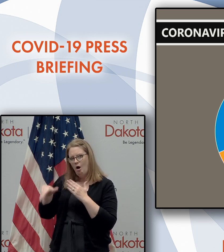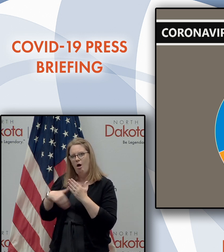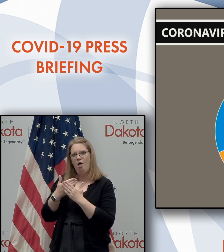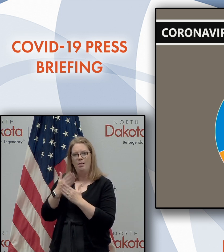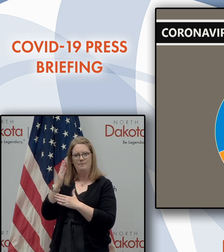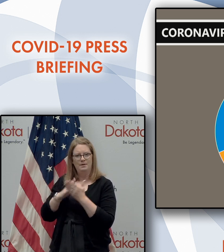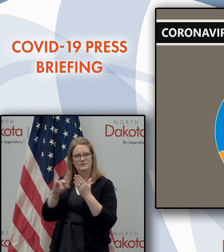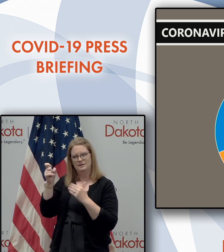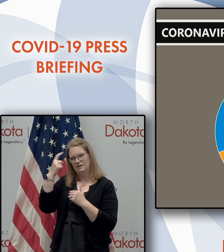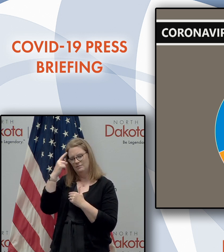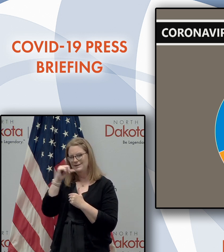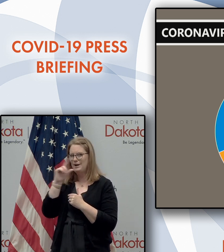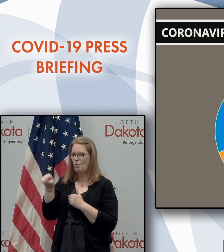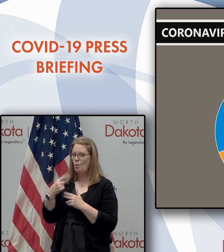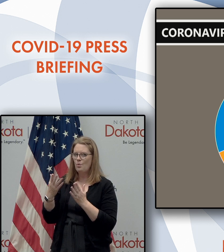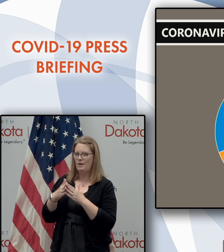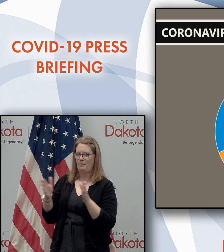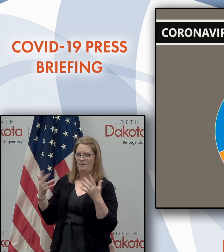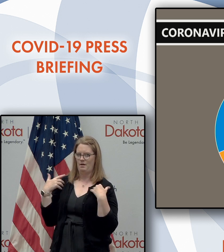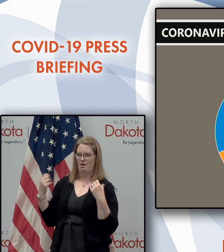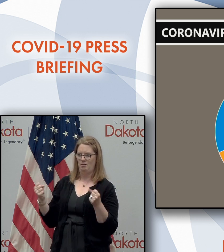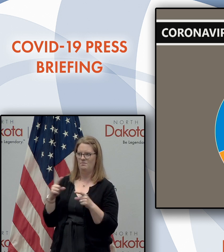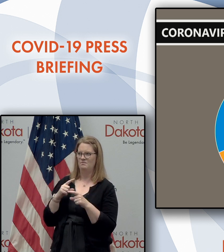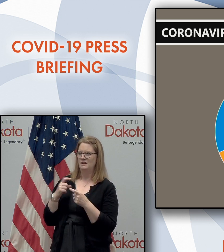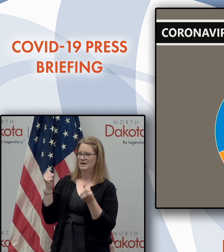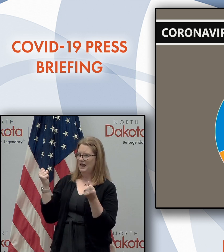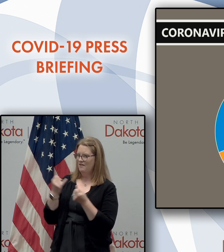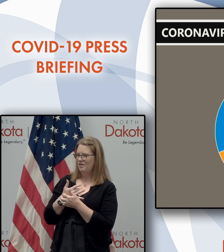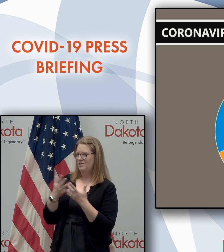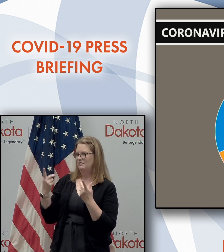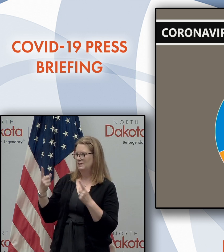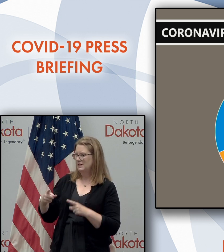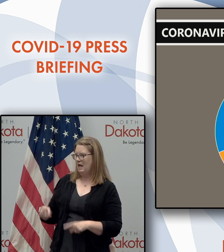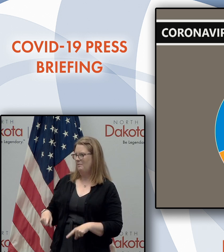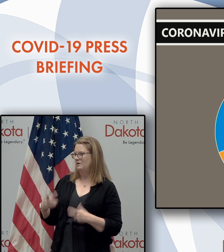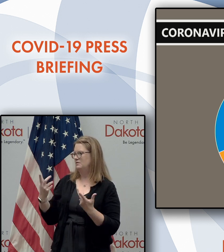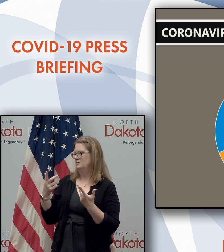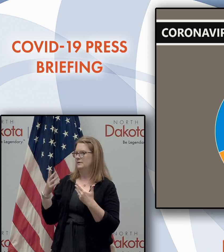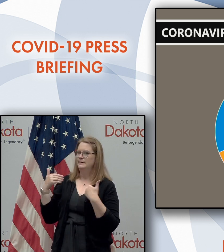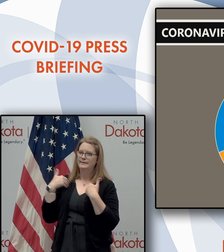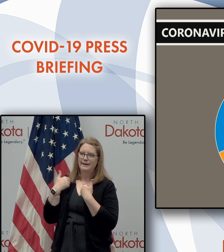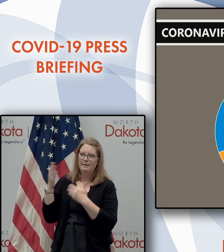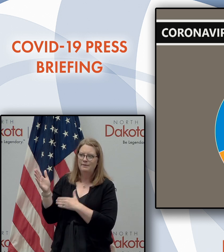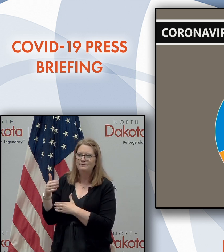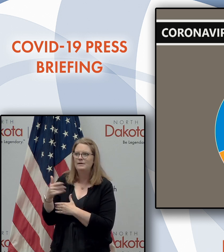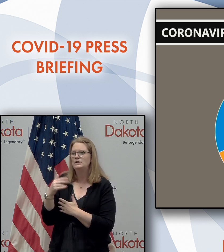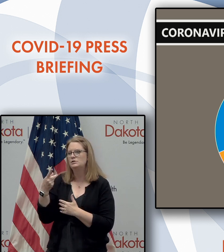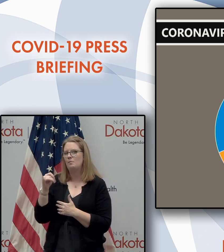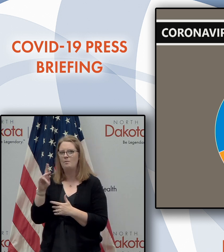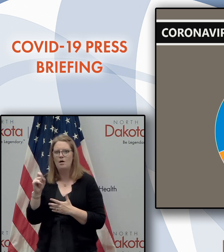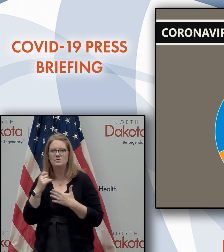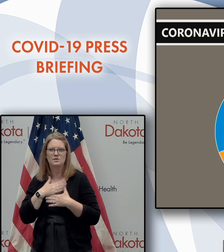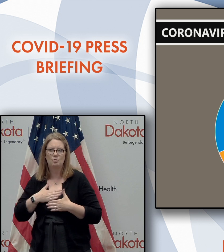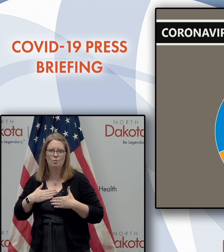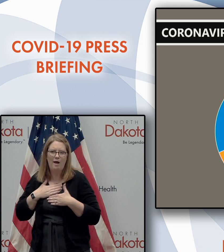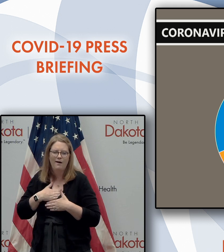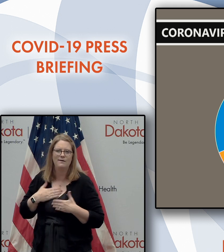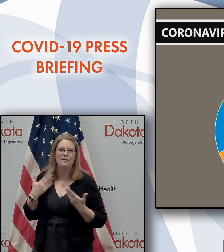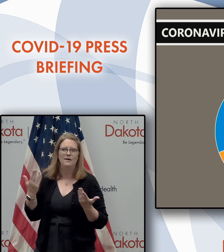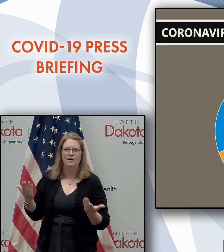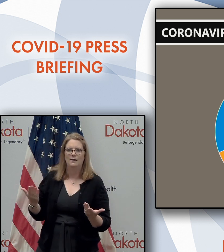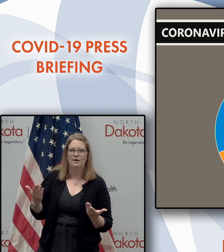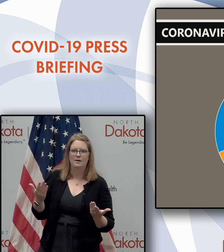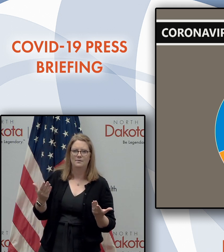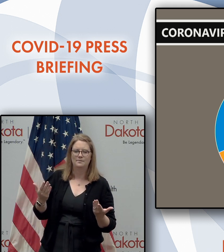government, not just public health, but all the things we do from game and fish to parks and rec to the